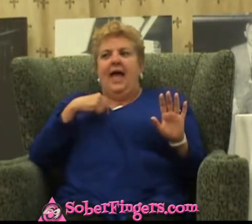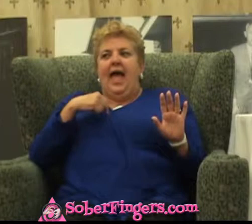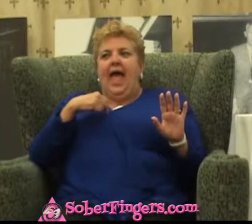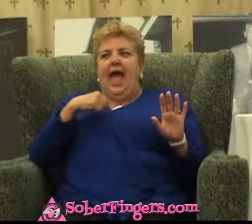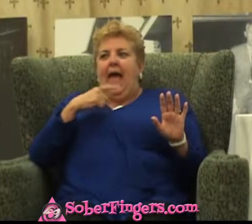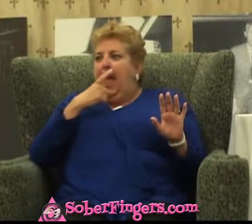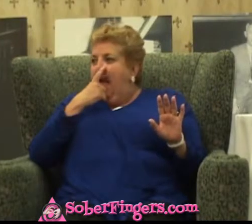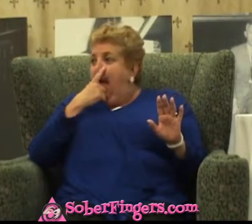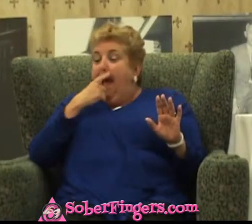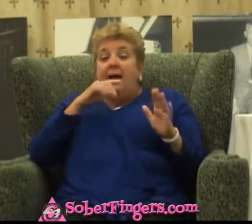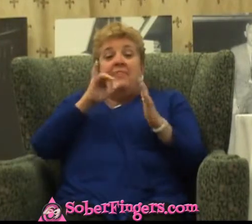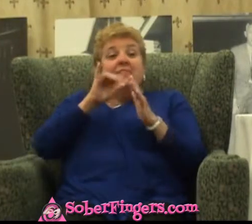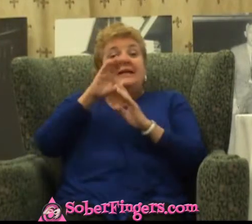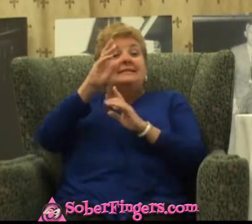then 6 months later, I had that dream.